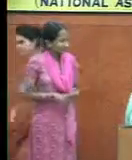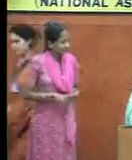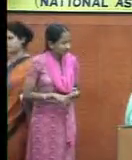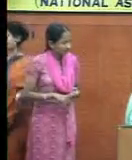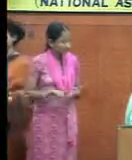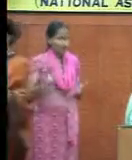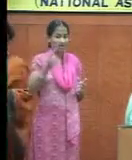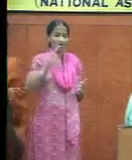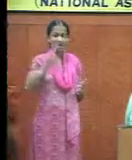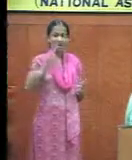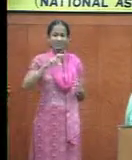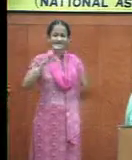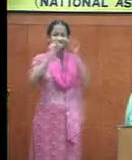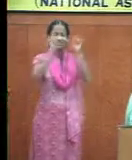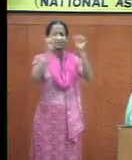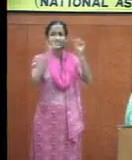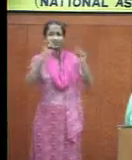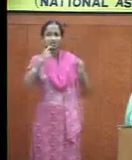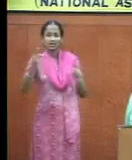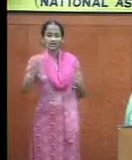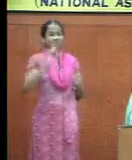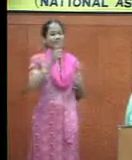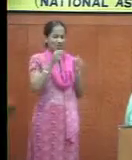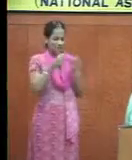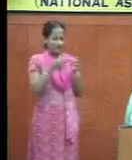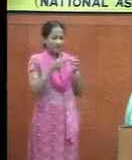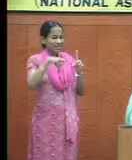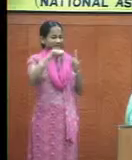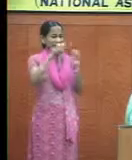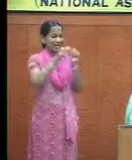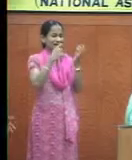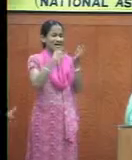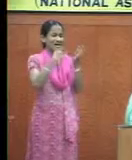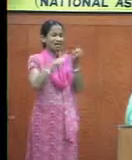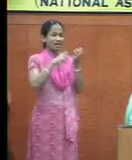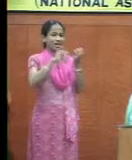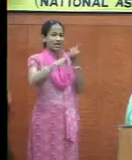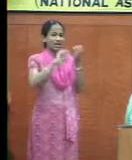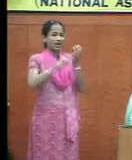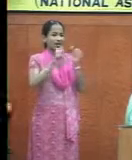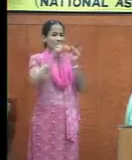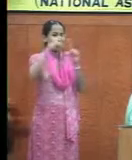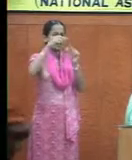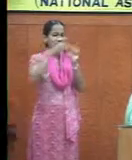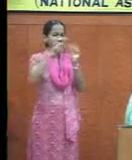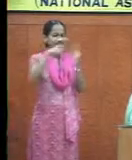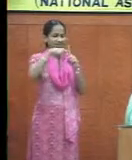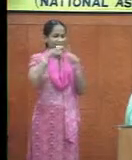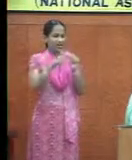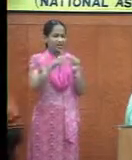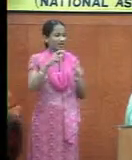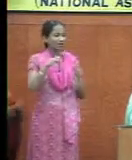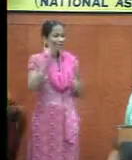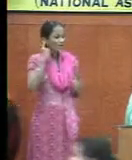positive orders having been issued. The state commissioner of Karnataka, for example, is so disgusted with the state government because they are not following the